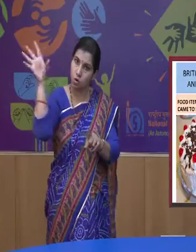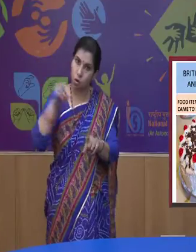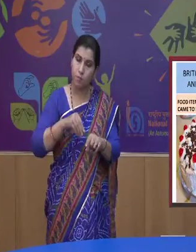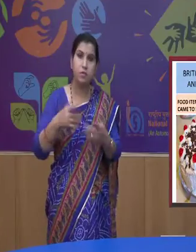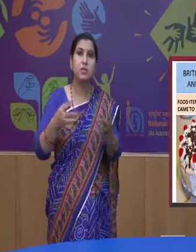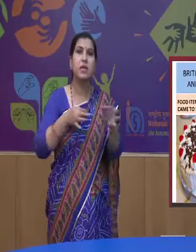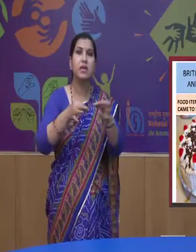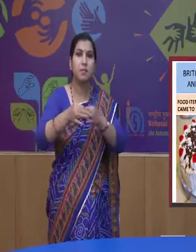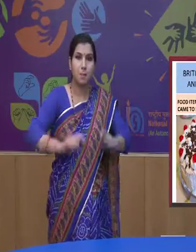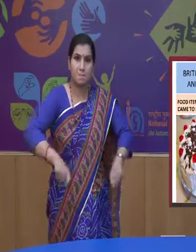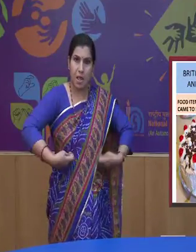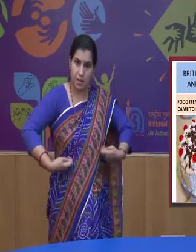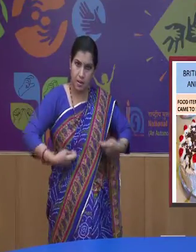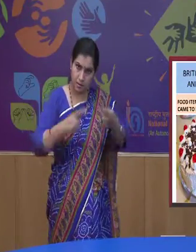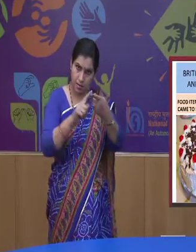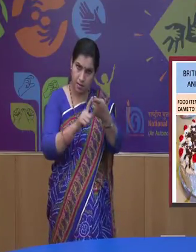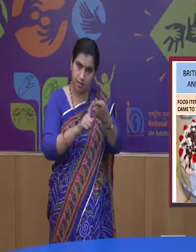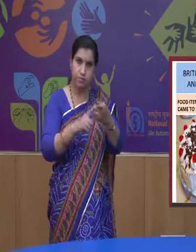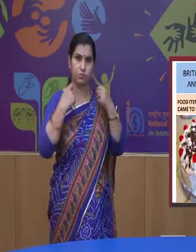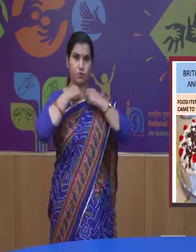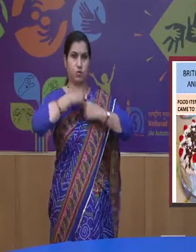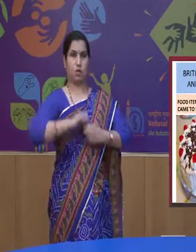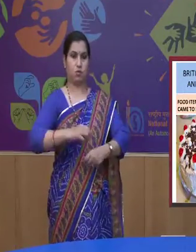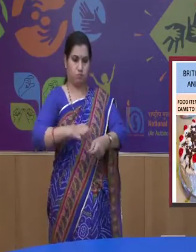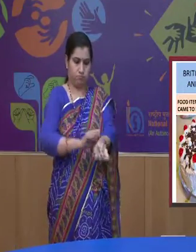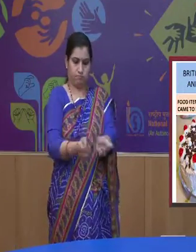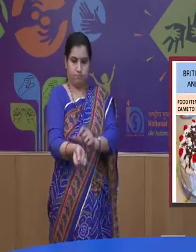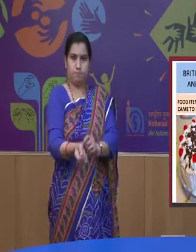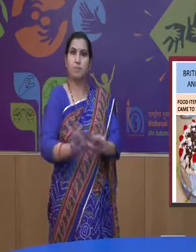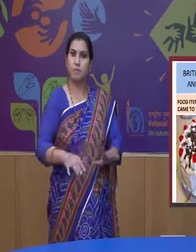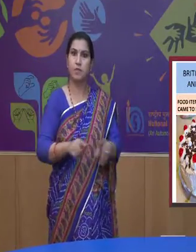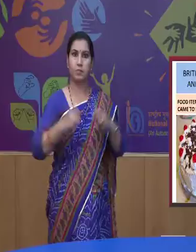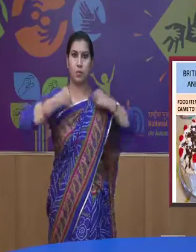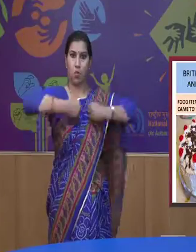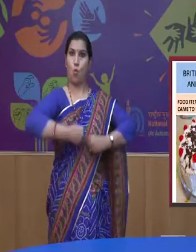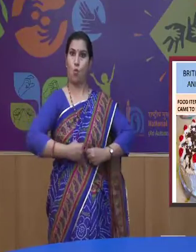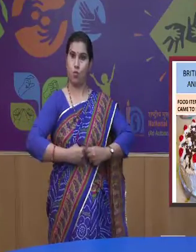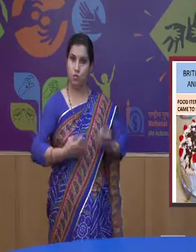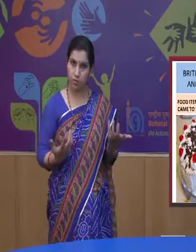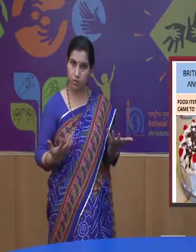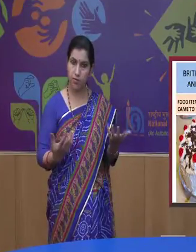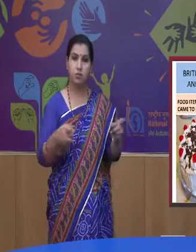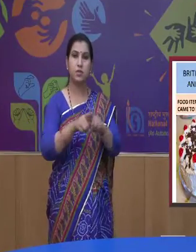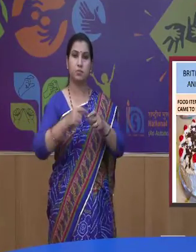for example, pants, shirts, coats,